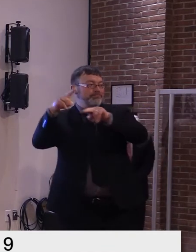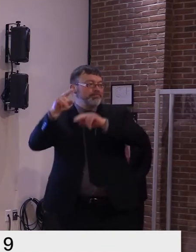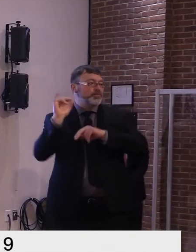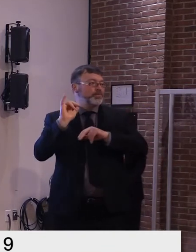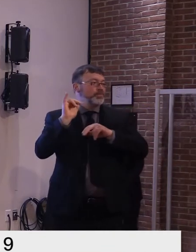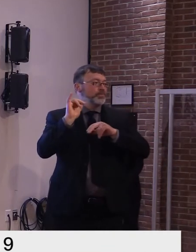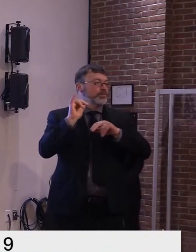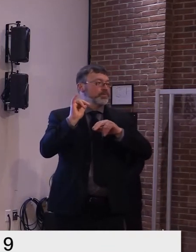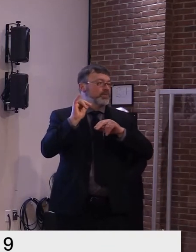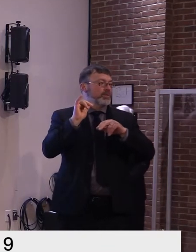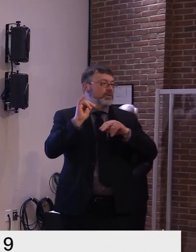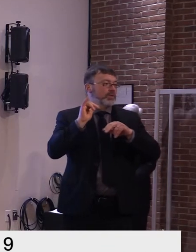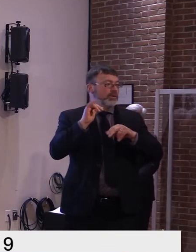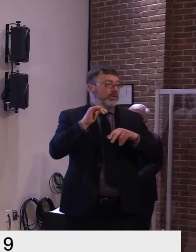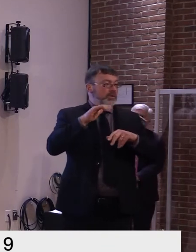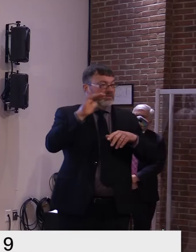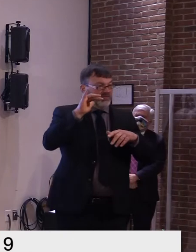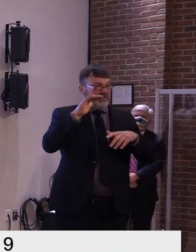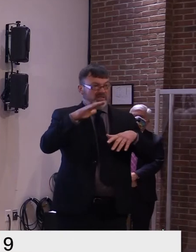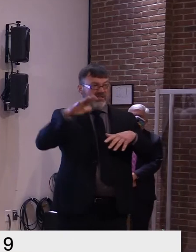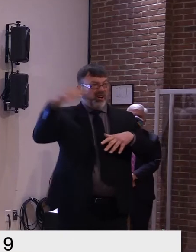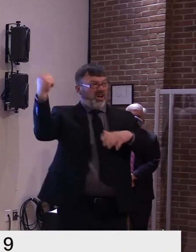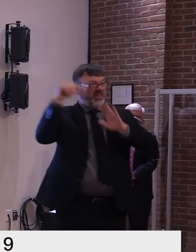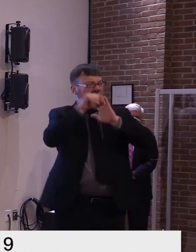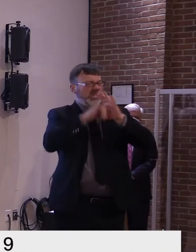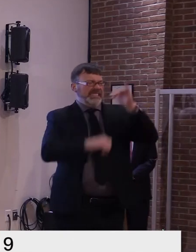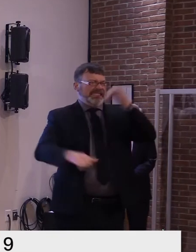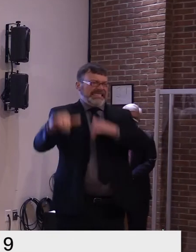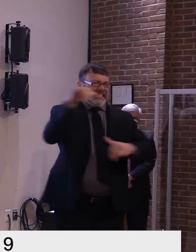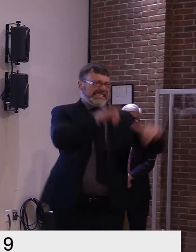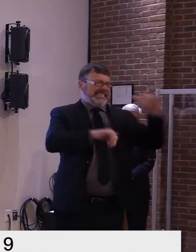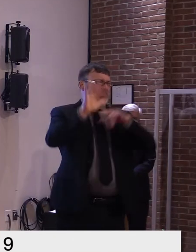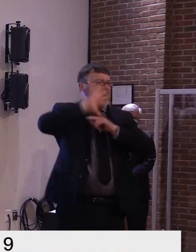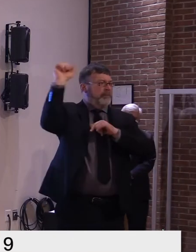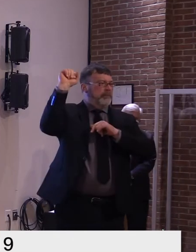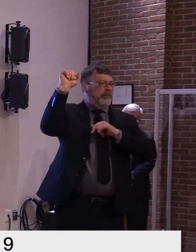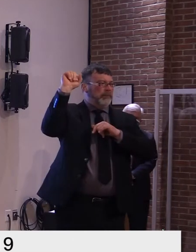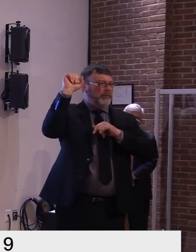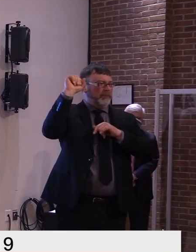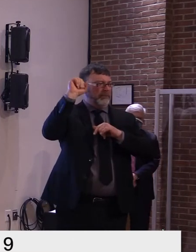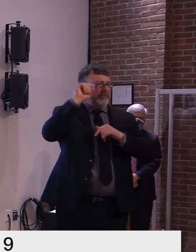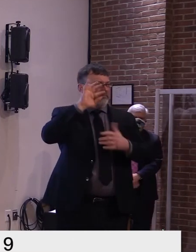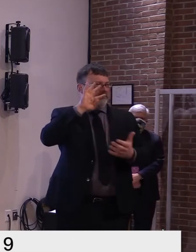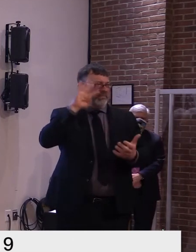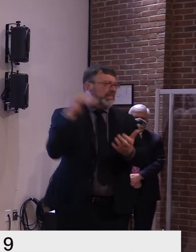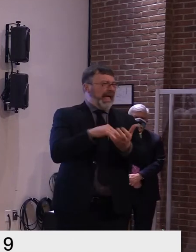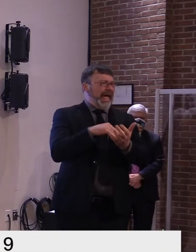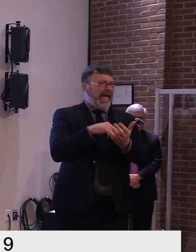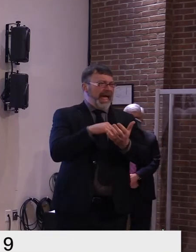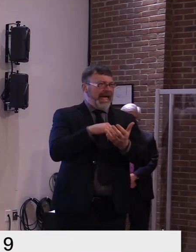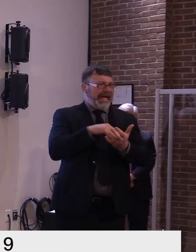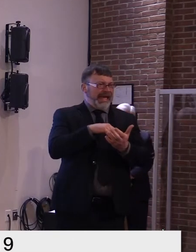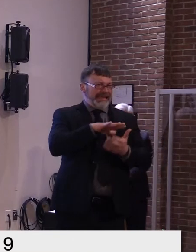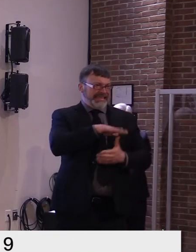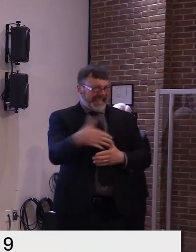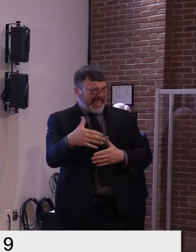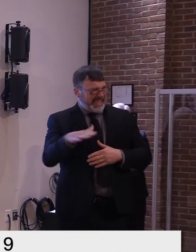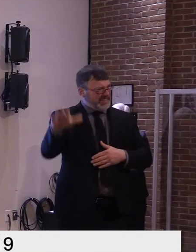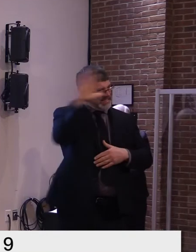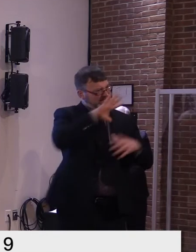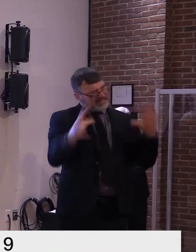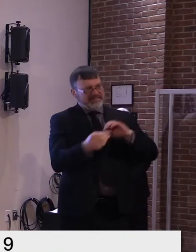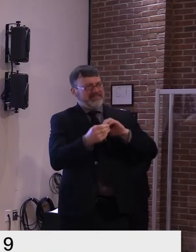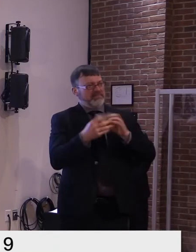record with exceeding 4,000 deaths. There are currently 29 individuals